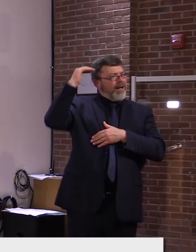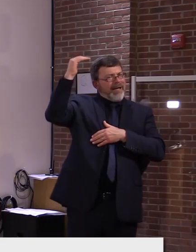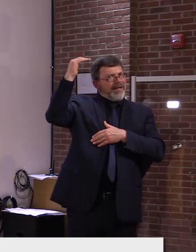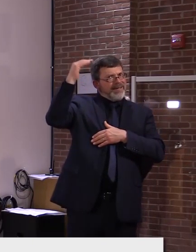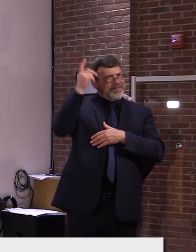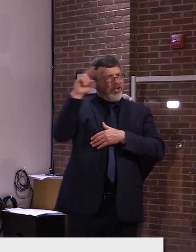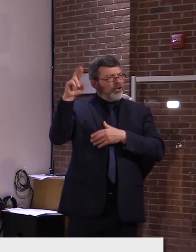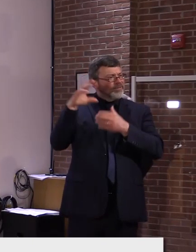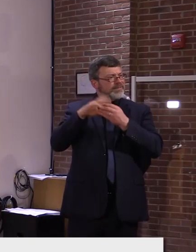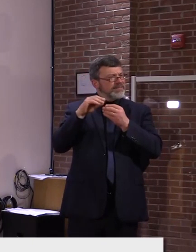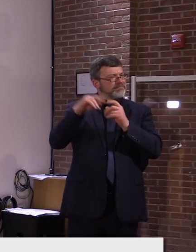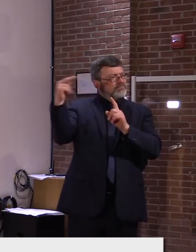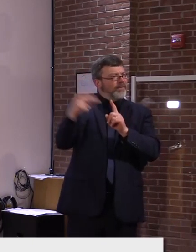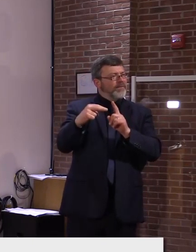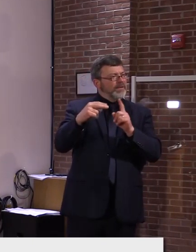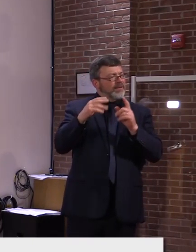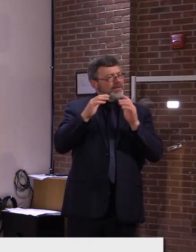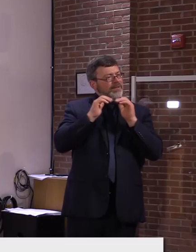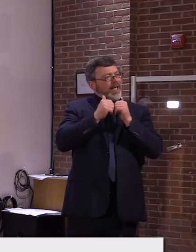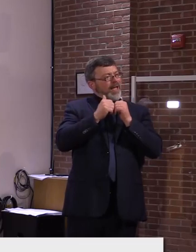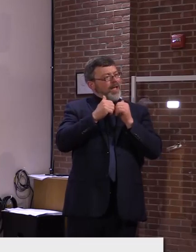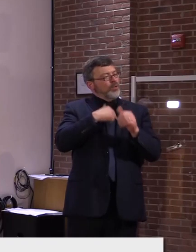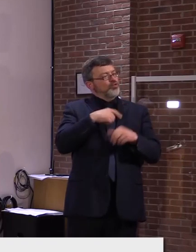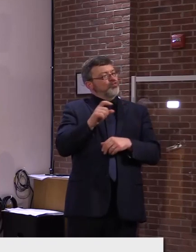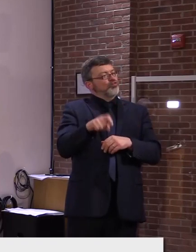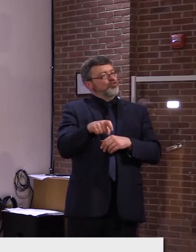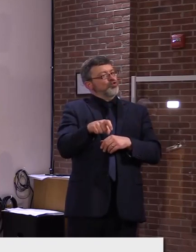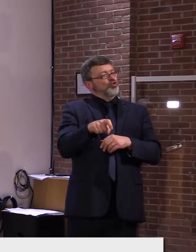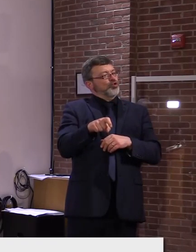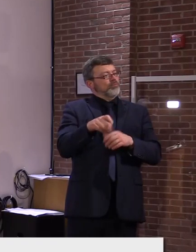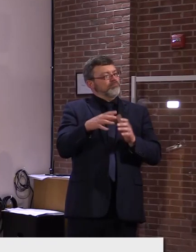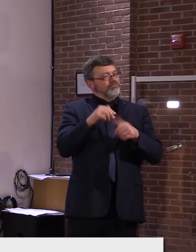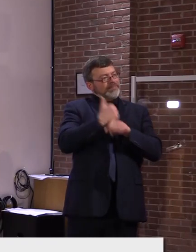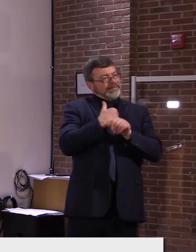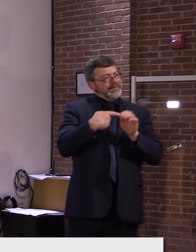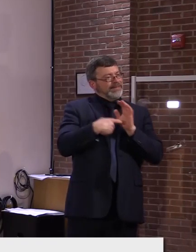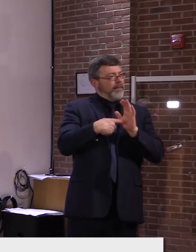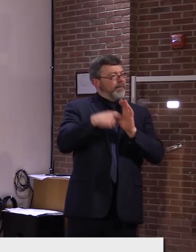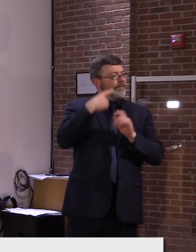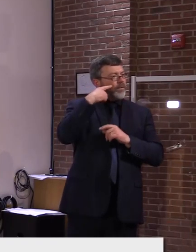people who have not had the opportunity to be vaccinated for